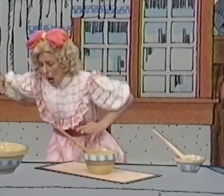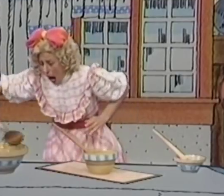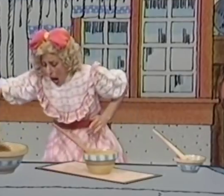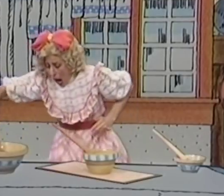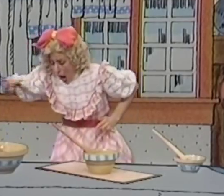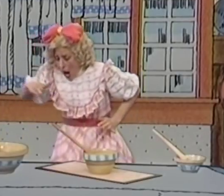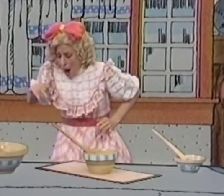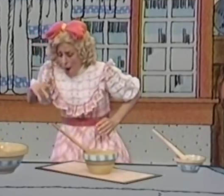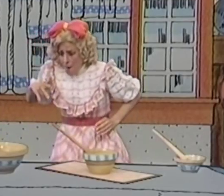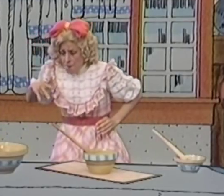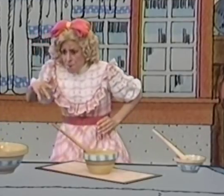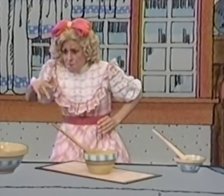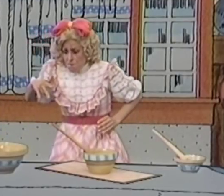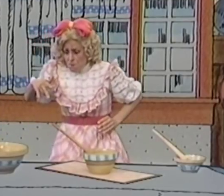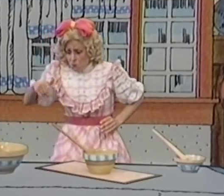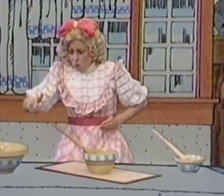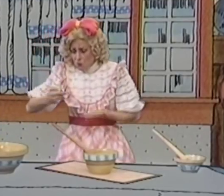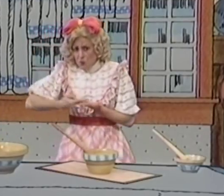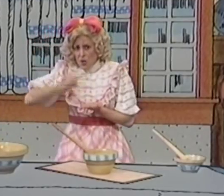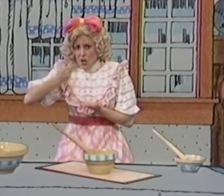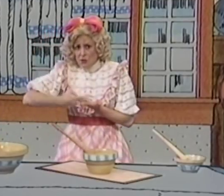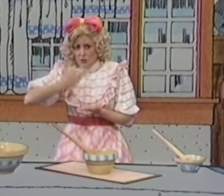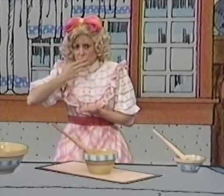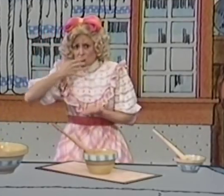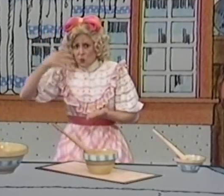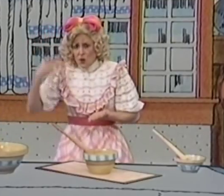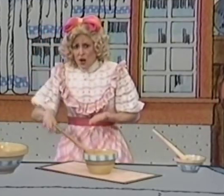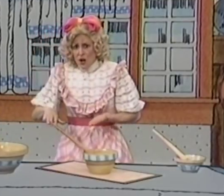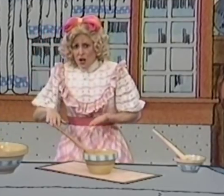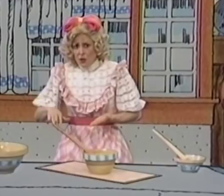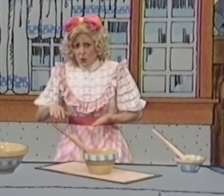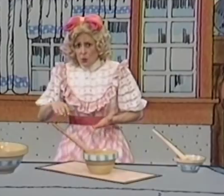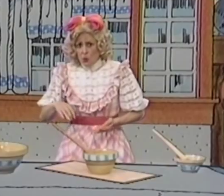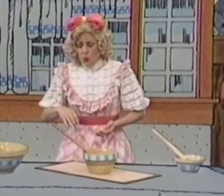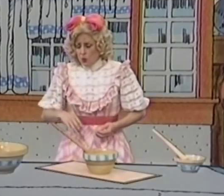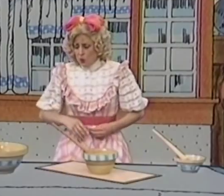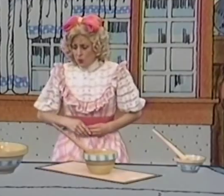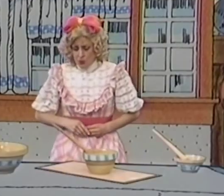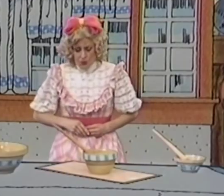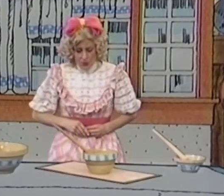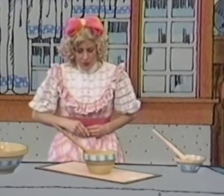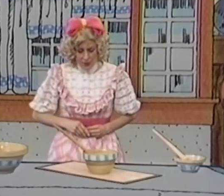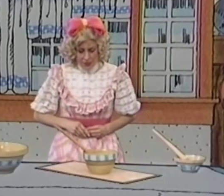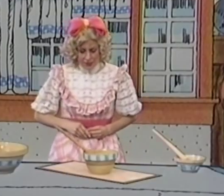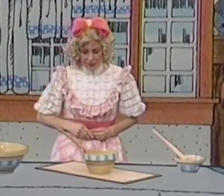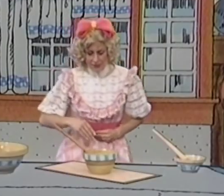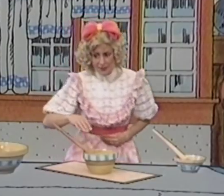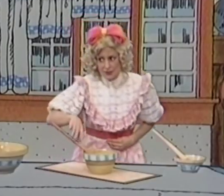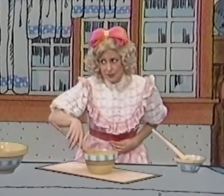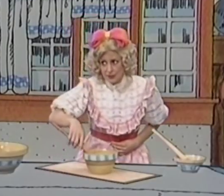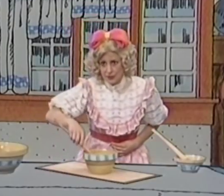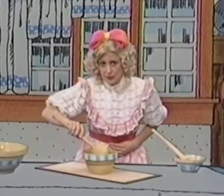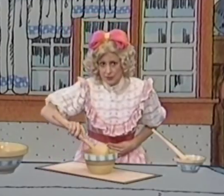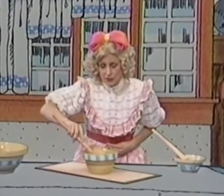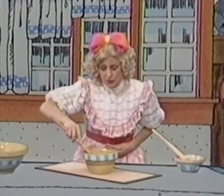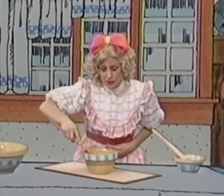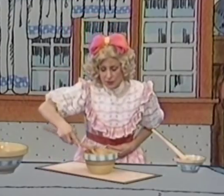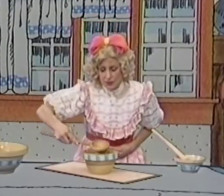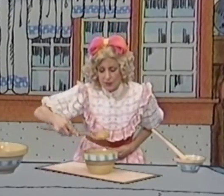Oh! This porridge is too hot, she said. Next, she went to Mama Bear's